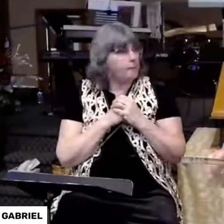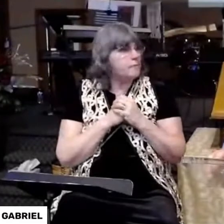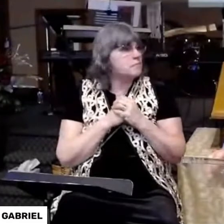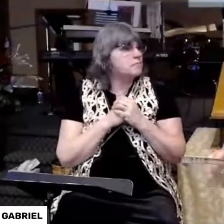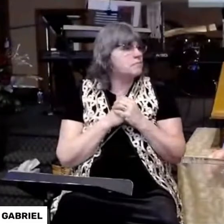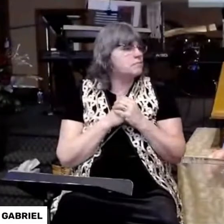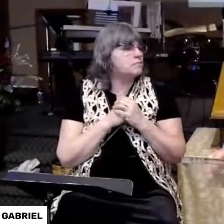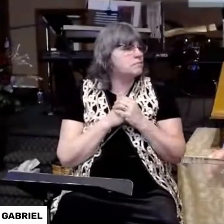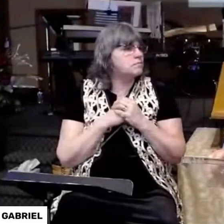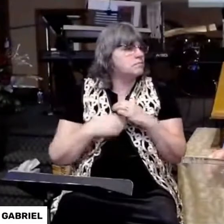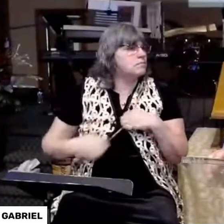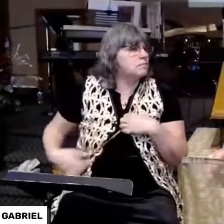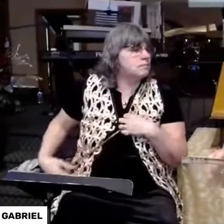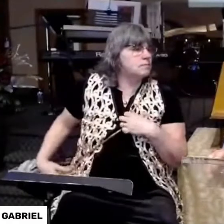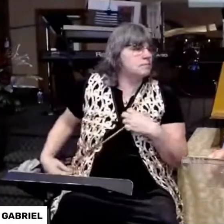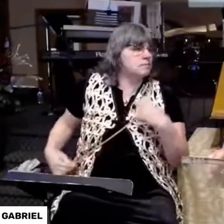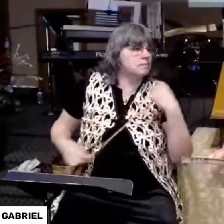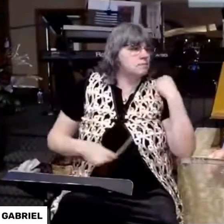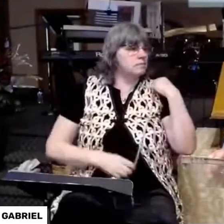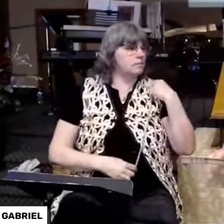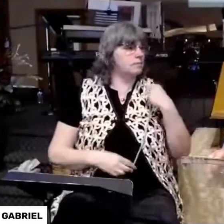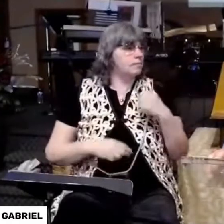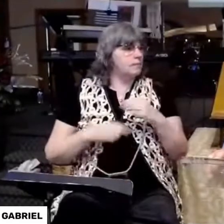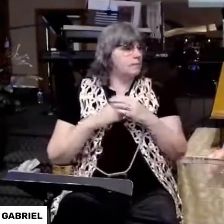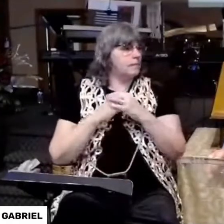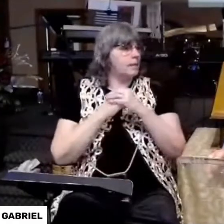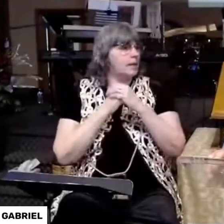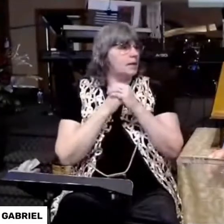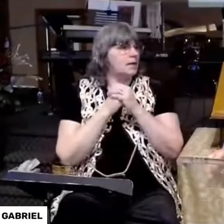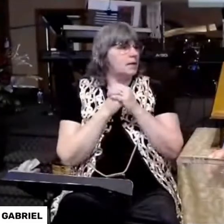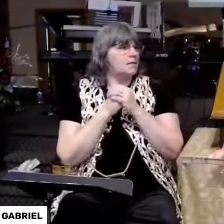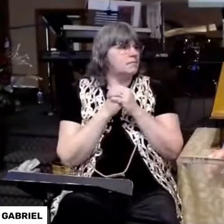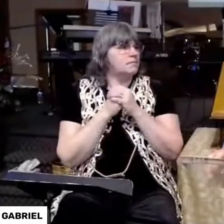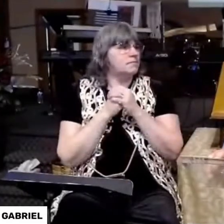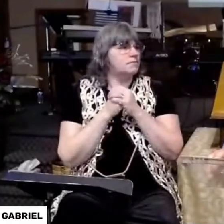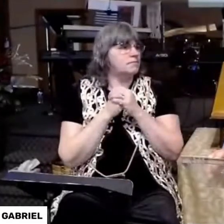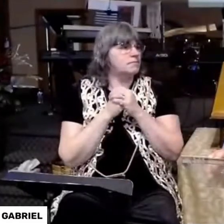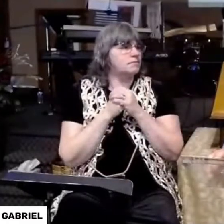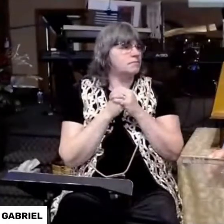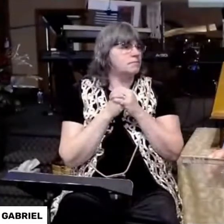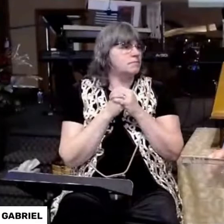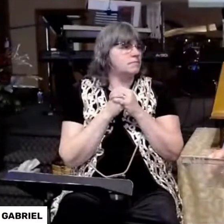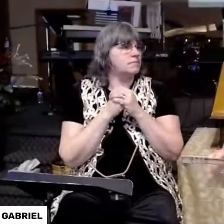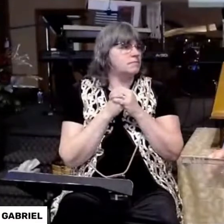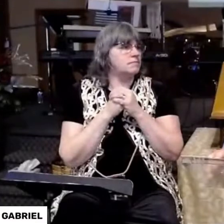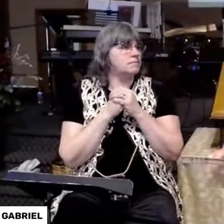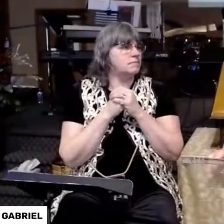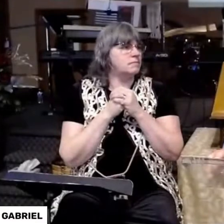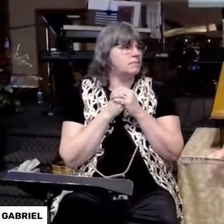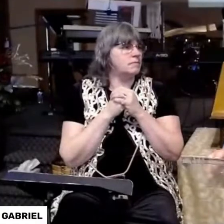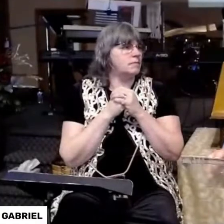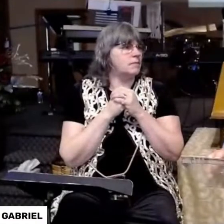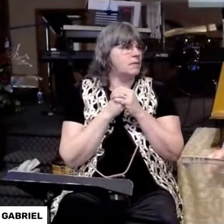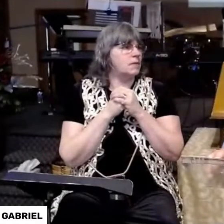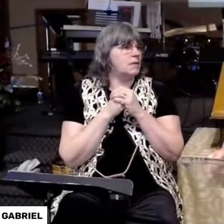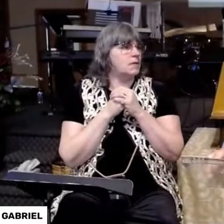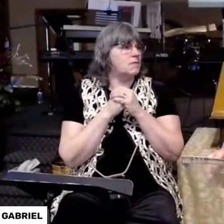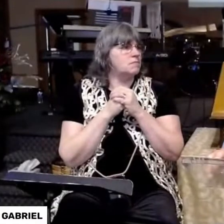Bible, we even find that. For example, when King Solomon, in the beginning of the Proverbs, he